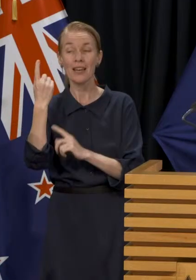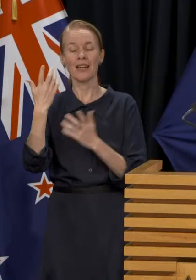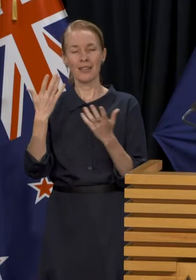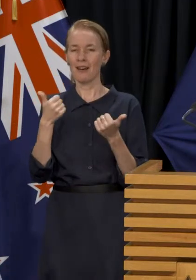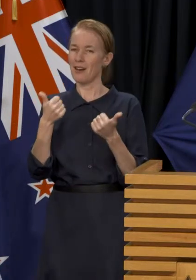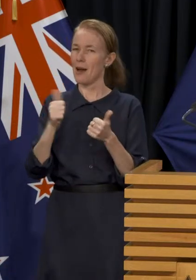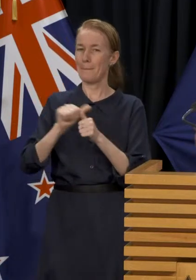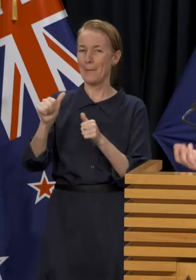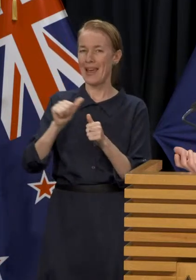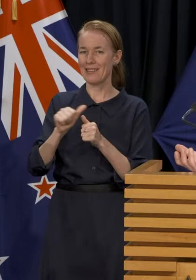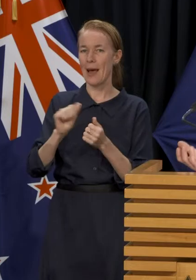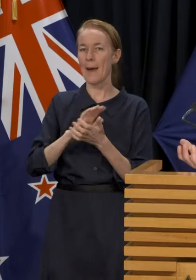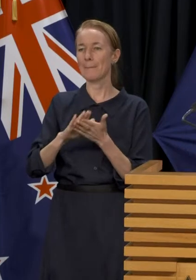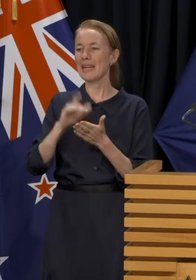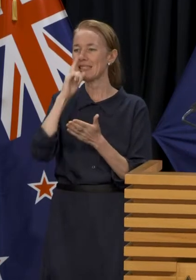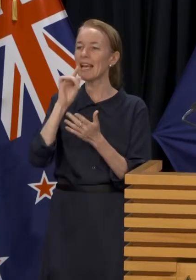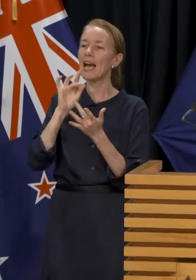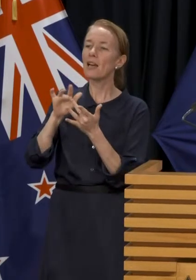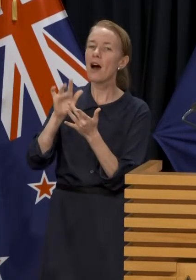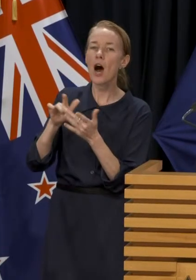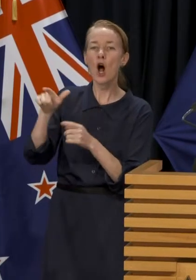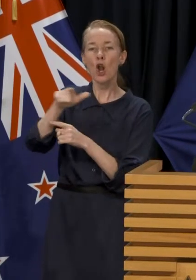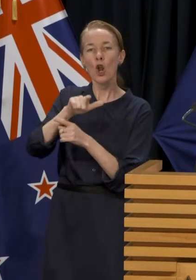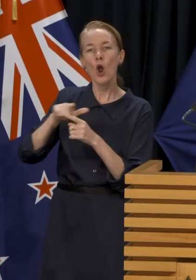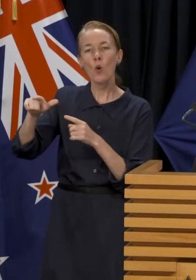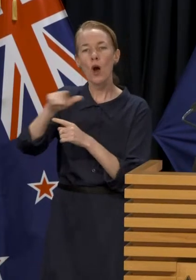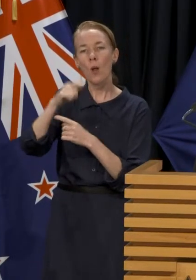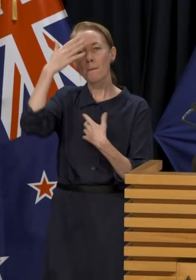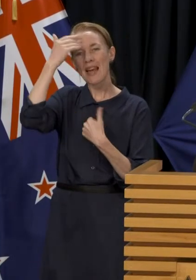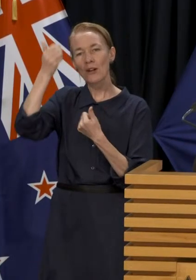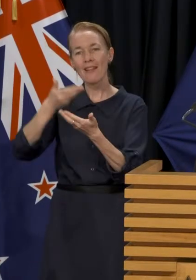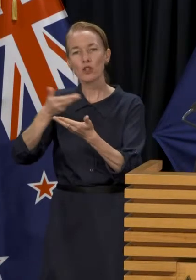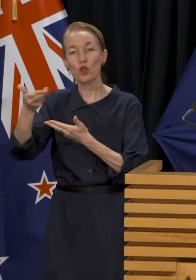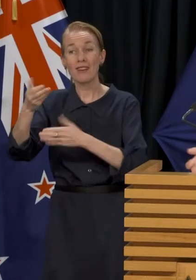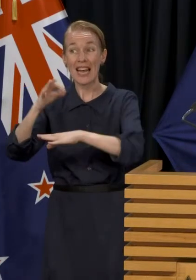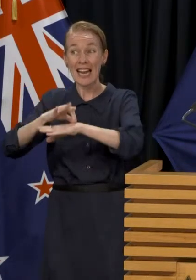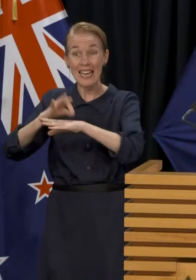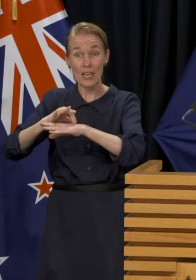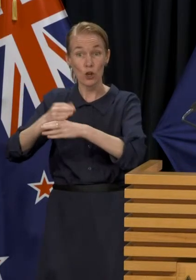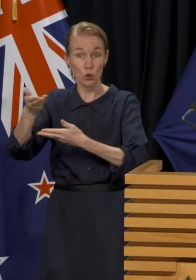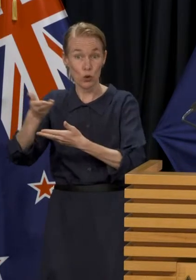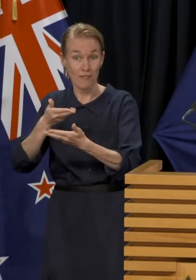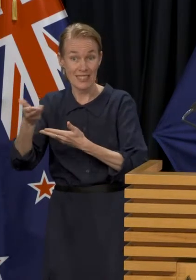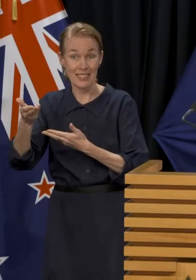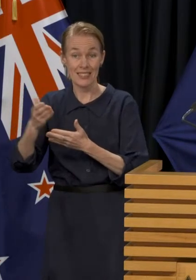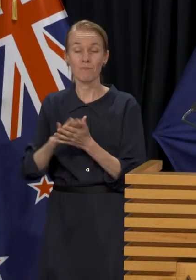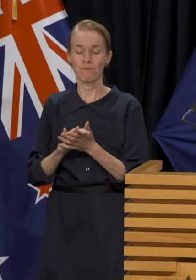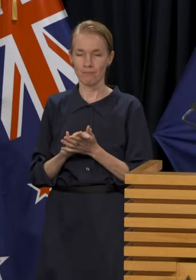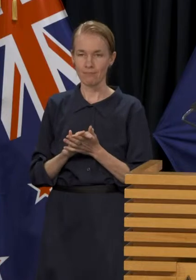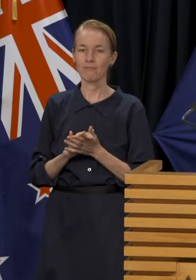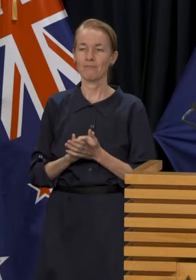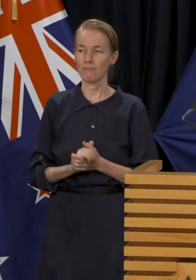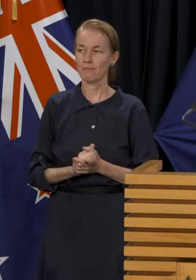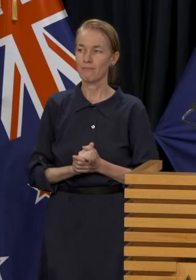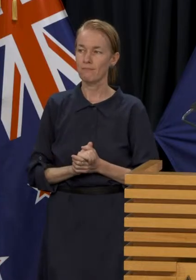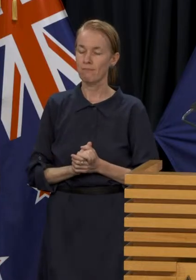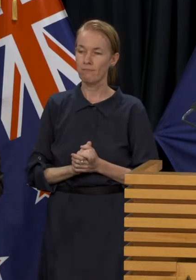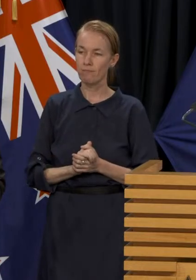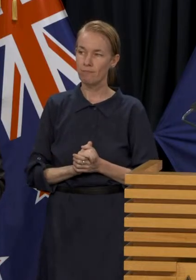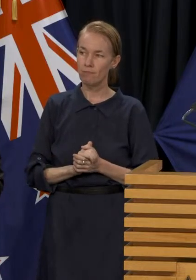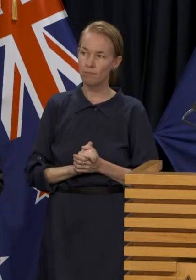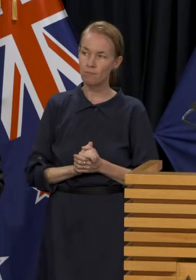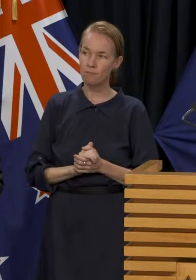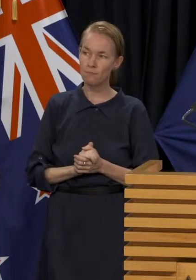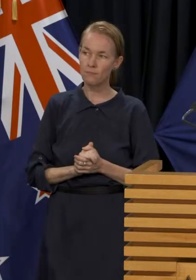draw very directly on any sort of clinical support they need, either for physical issues or for mental health issues. I understand that you